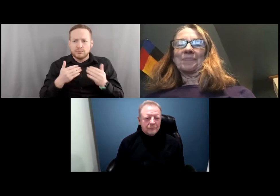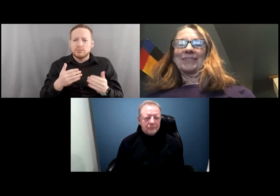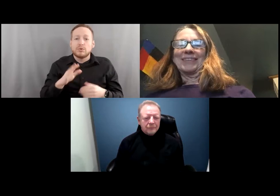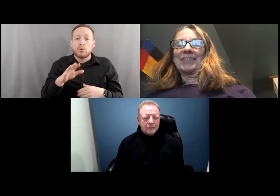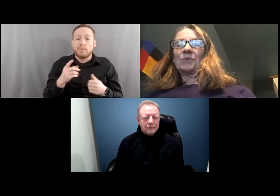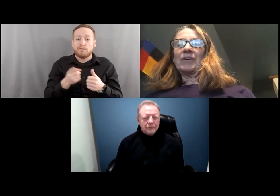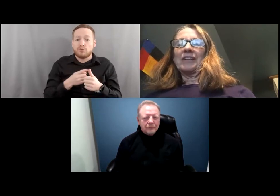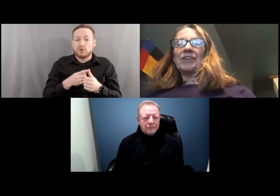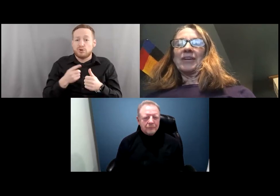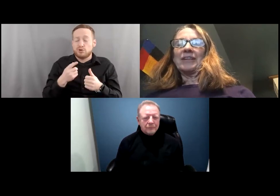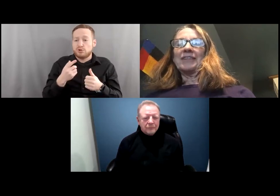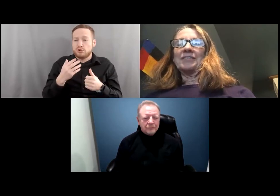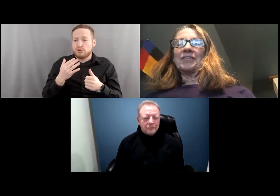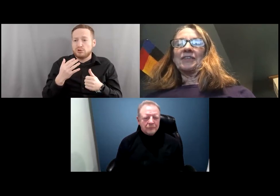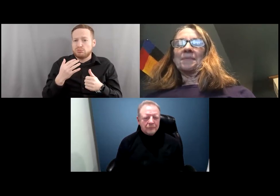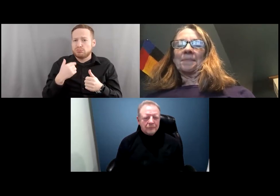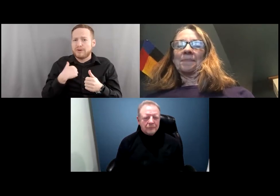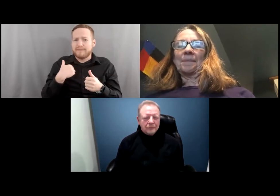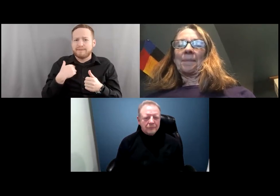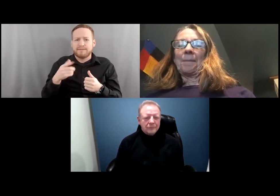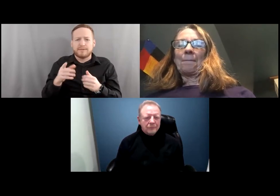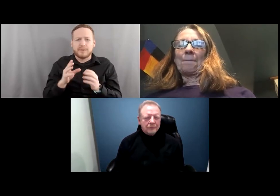So we're ready to go ahead and get started.